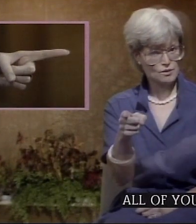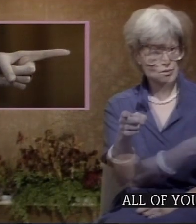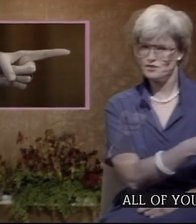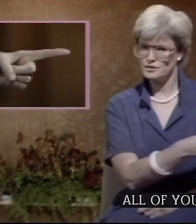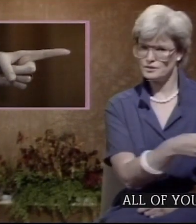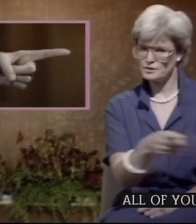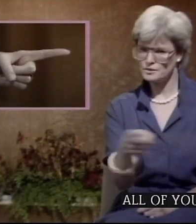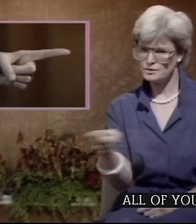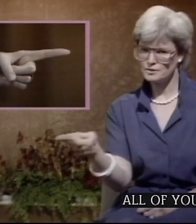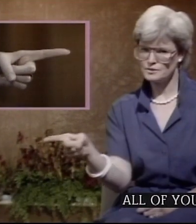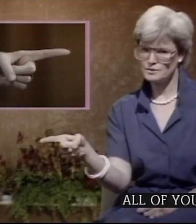all of you.